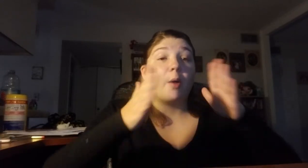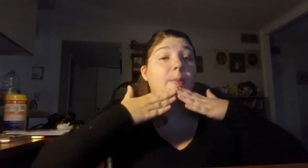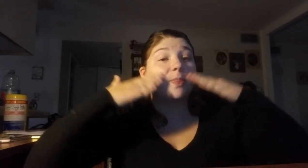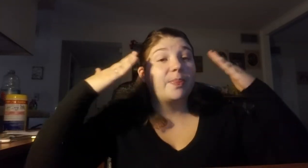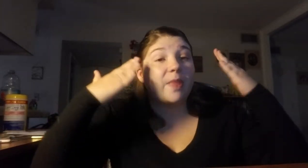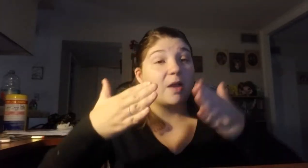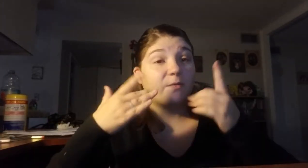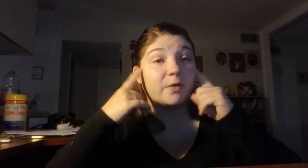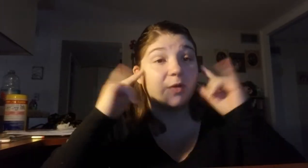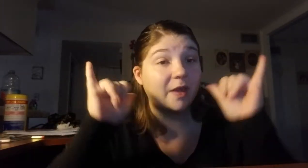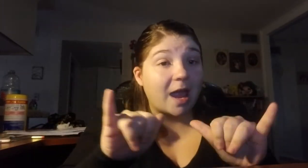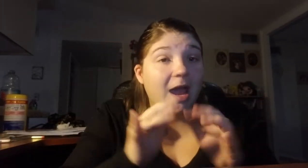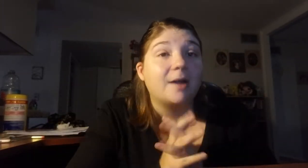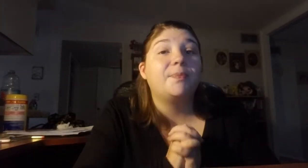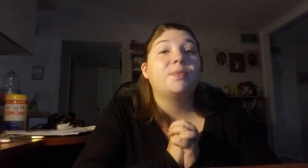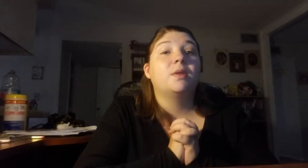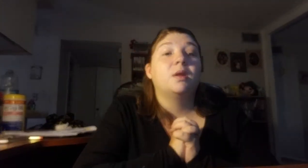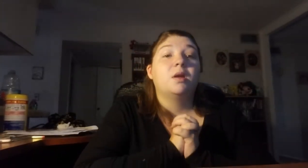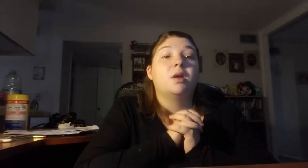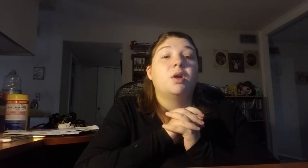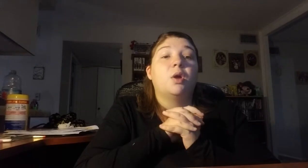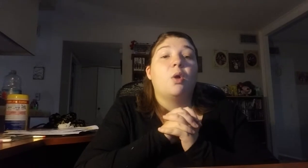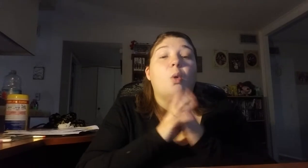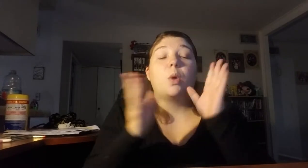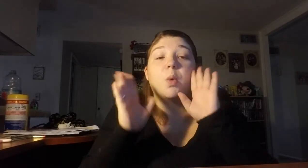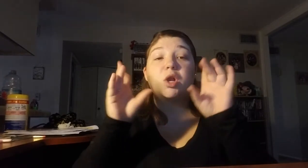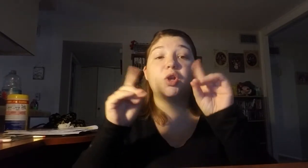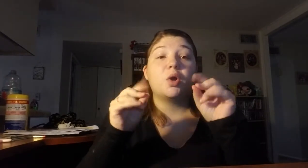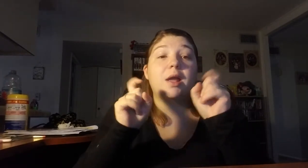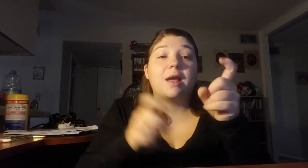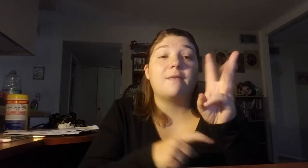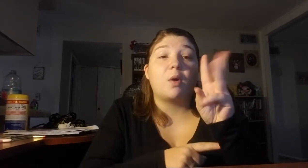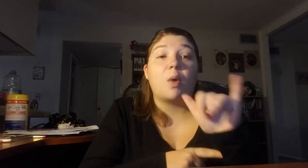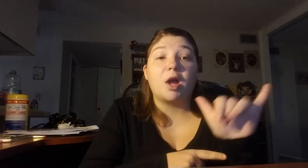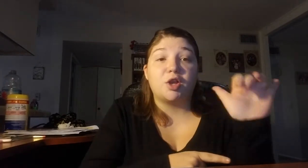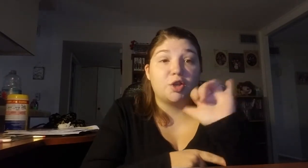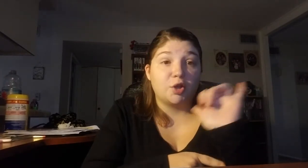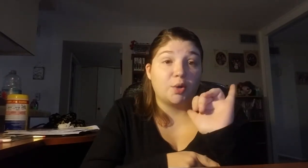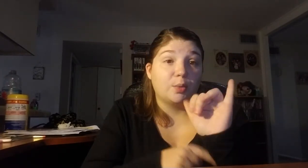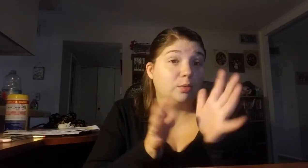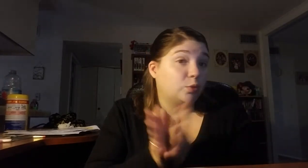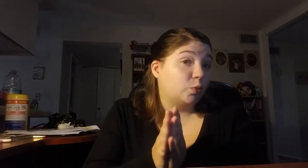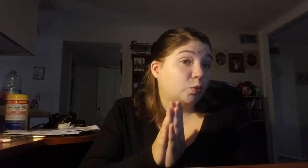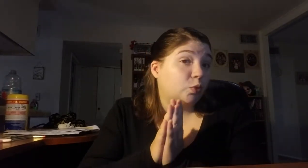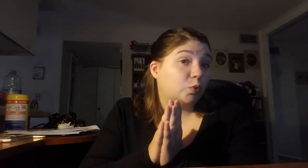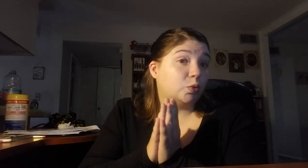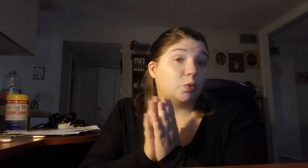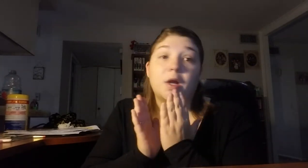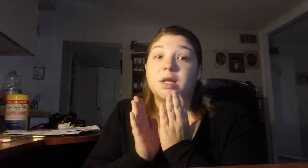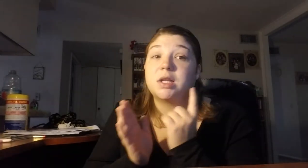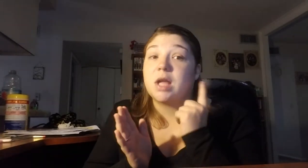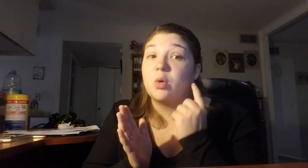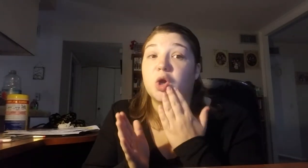be thankful for that. We will do a giveaway too. Ooh, sound